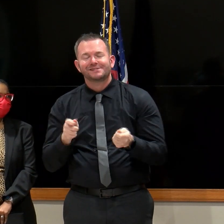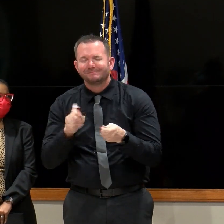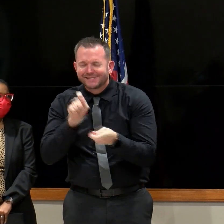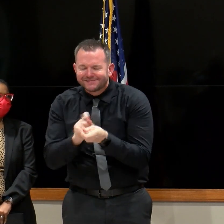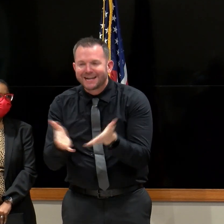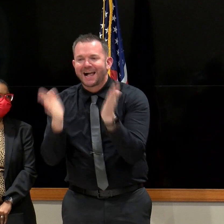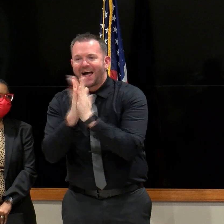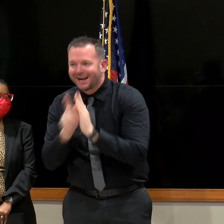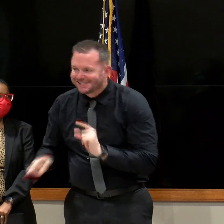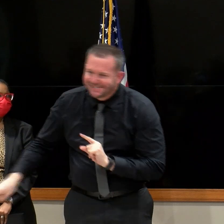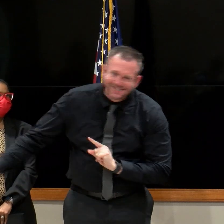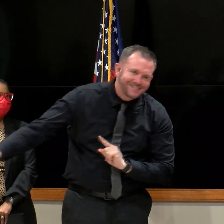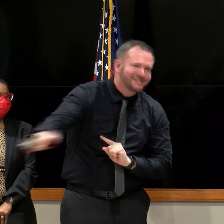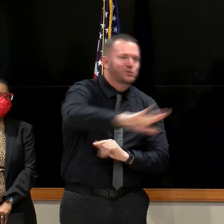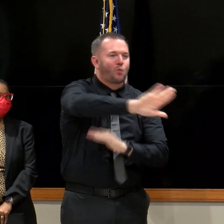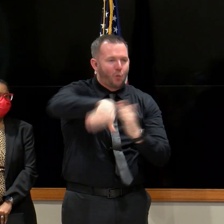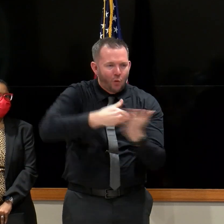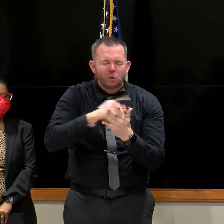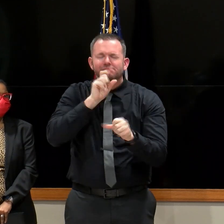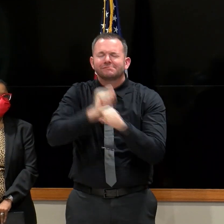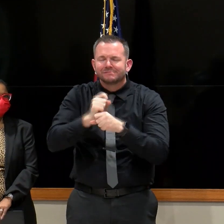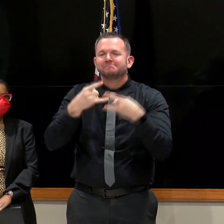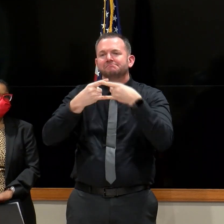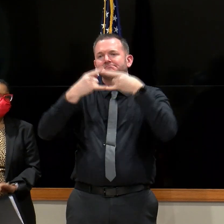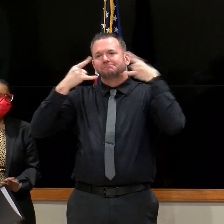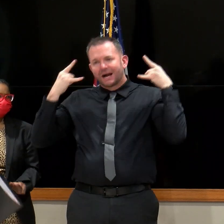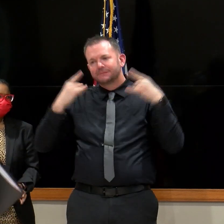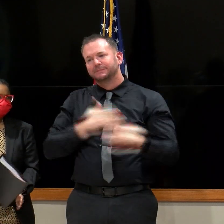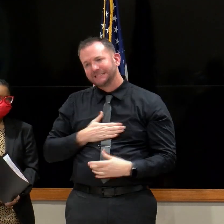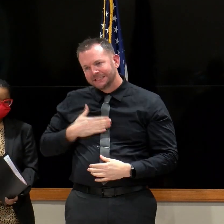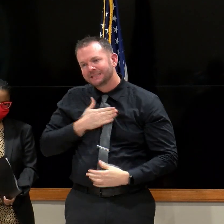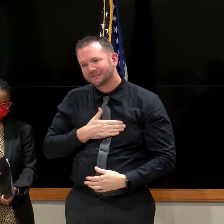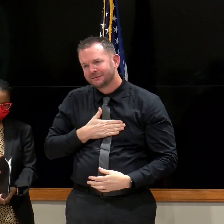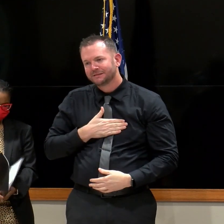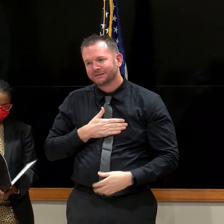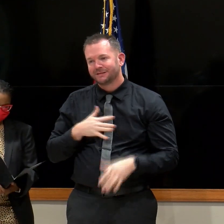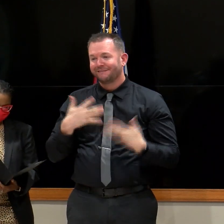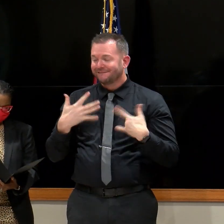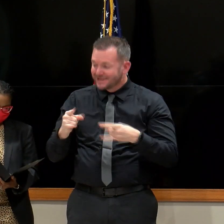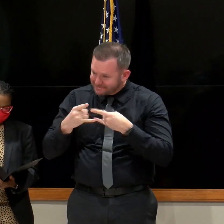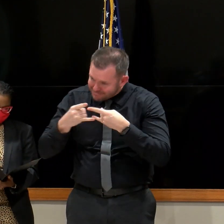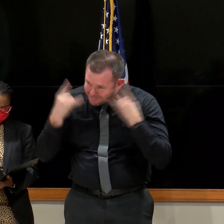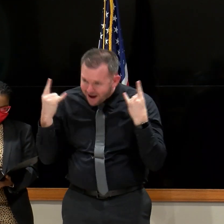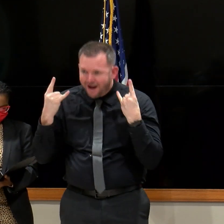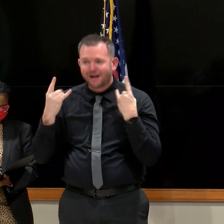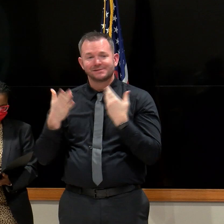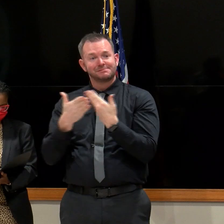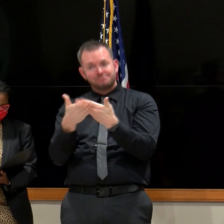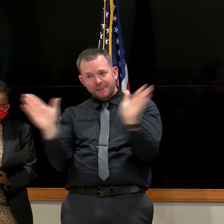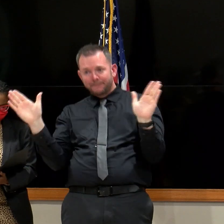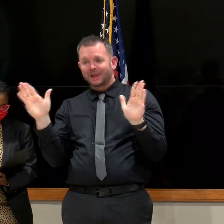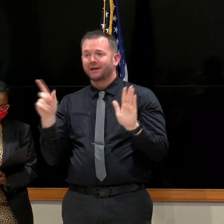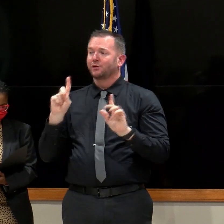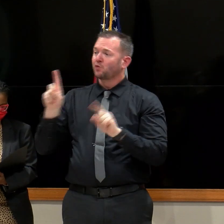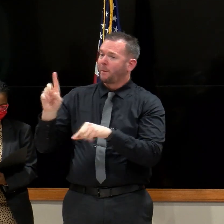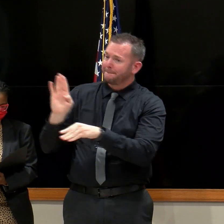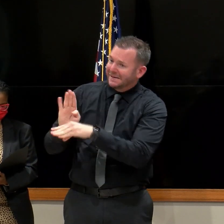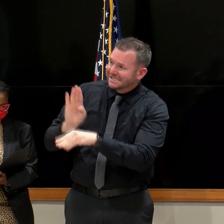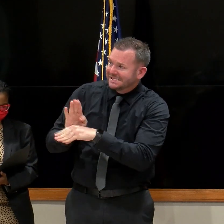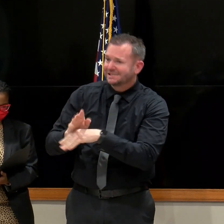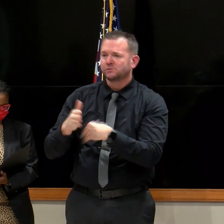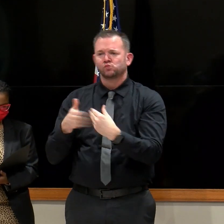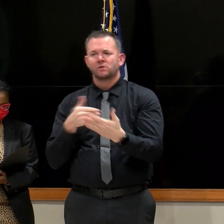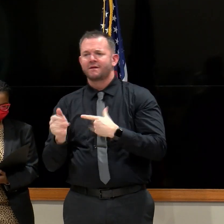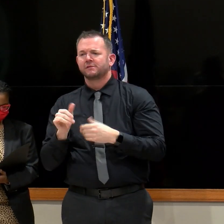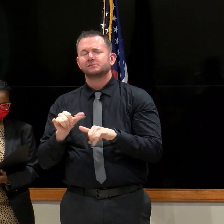your mask. And quite frankly, if you don't want to wear your mask out in public or when you're going to a business establishment, then you need to stay